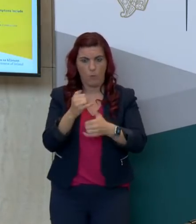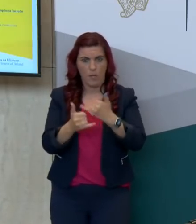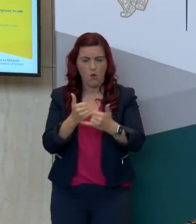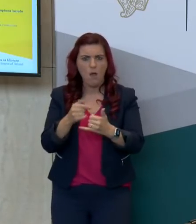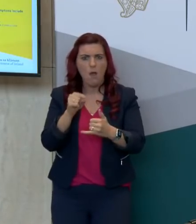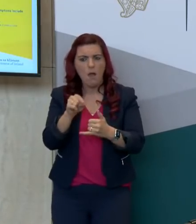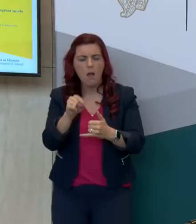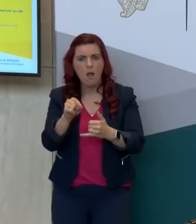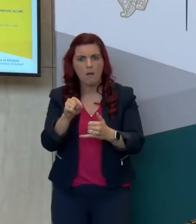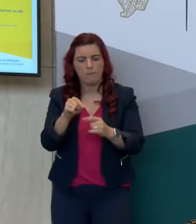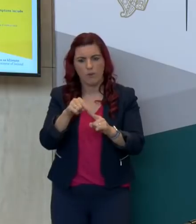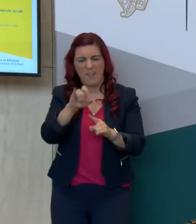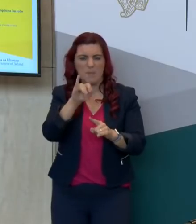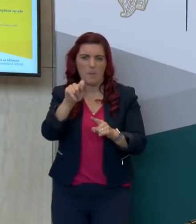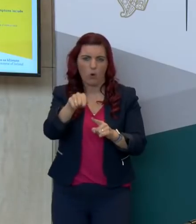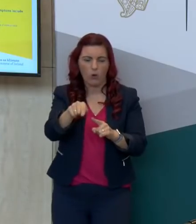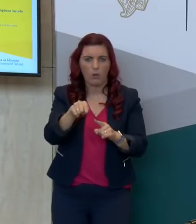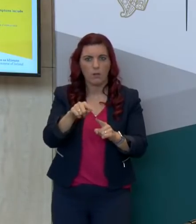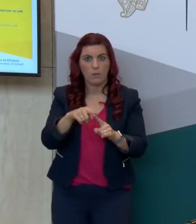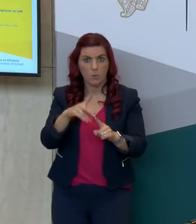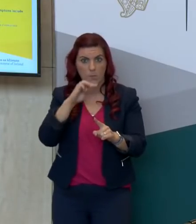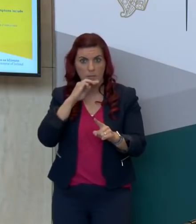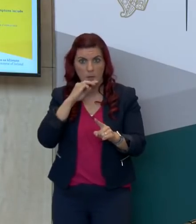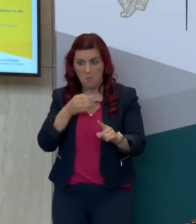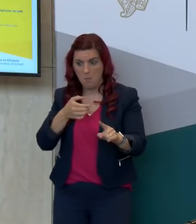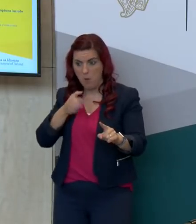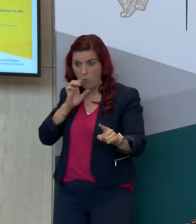fearful that reopening the pubs will knock that off track?